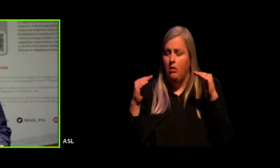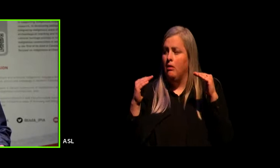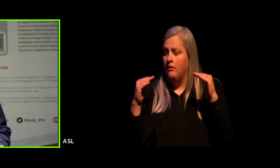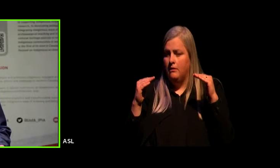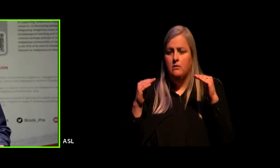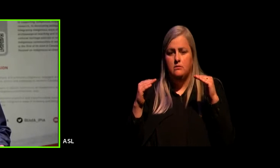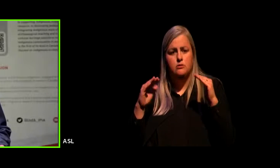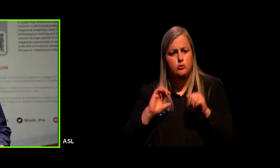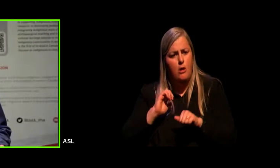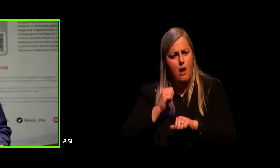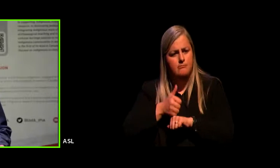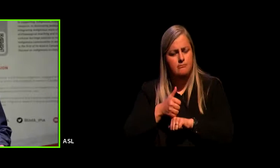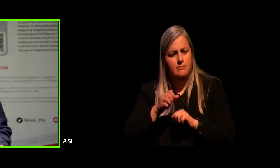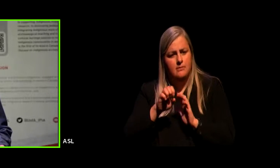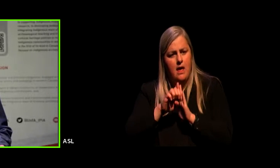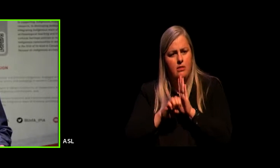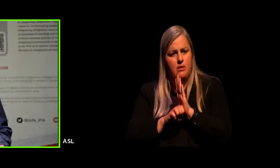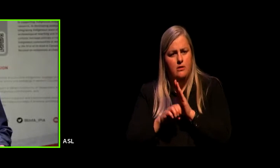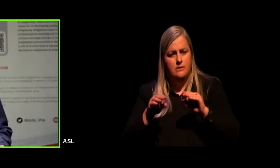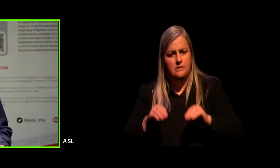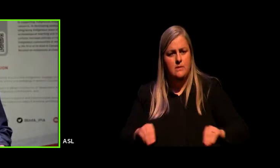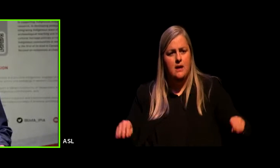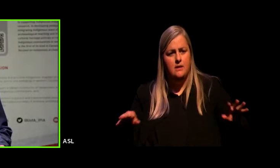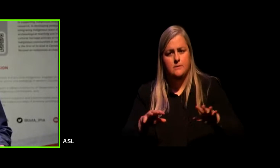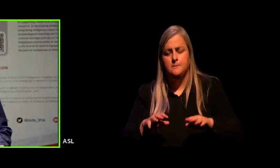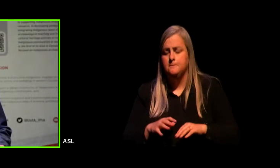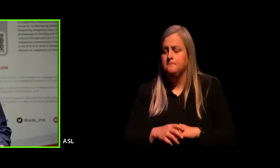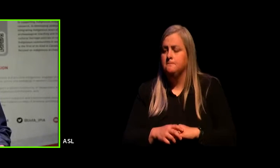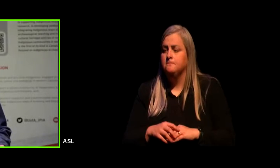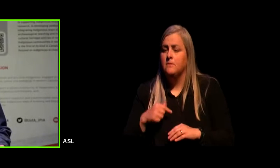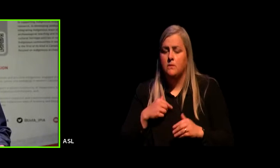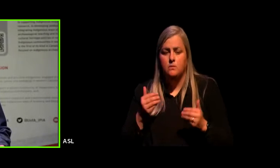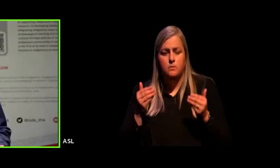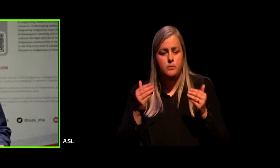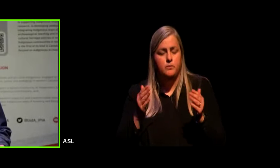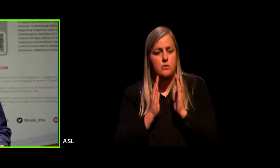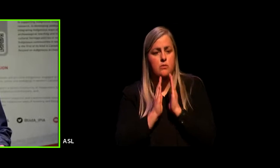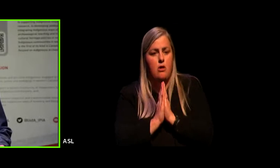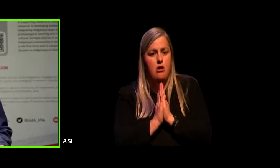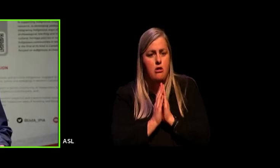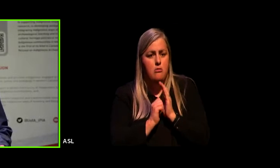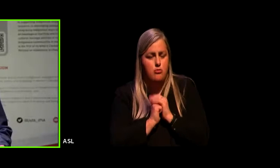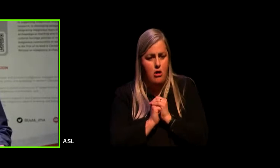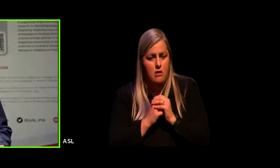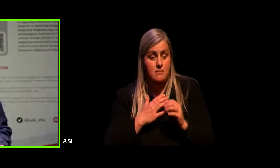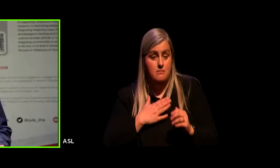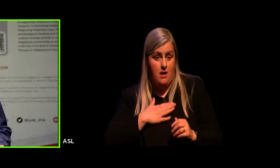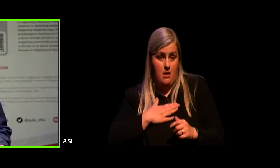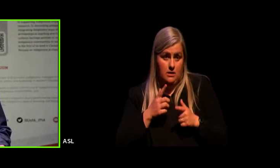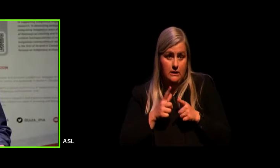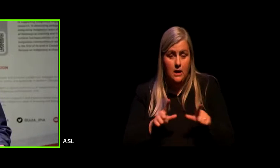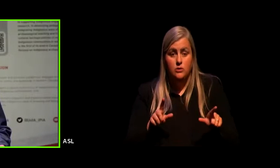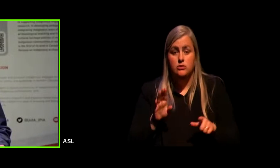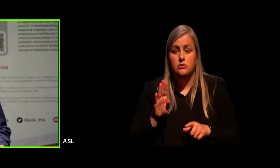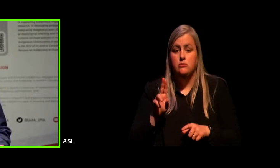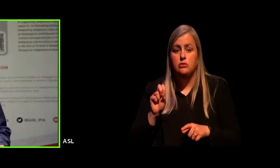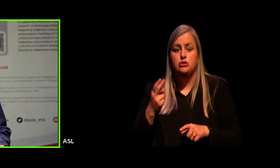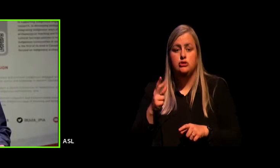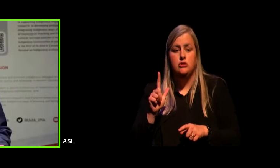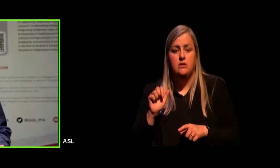ethical space. So I want to say the prayer in my first language, which is Bushland